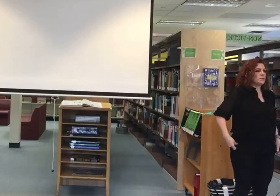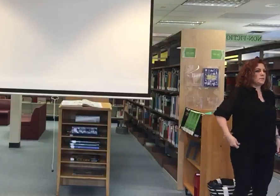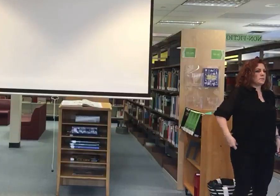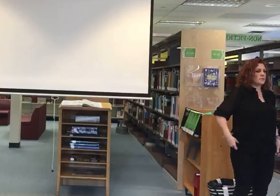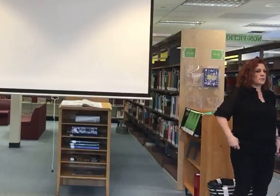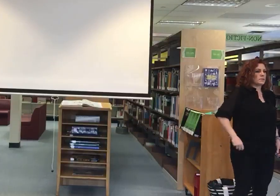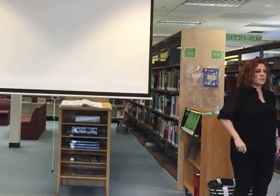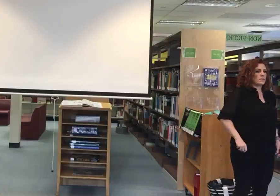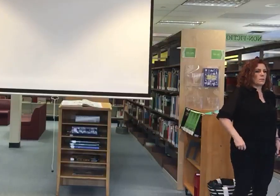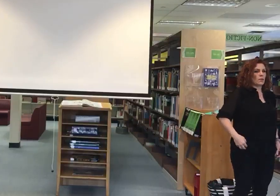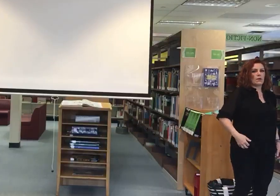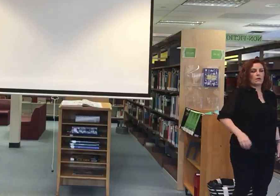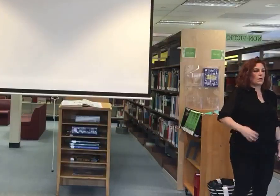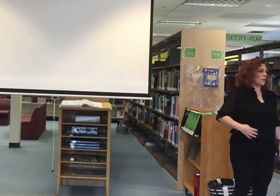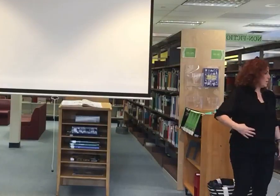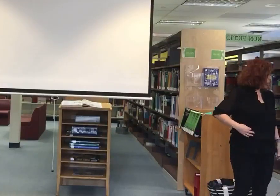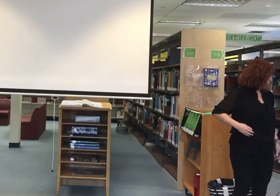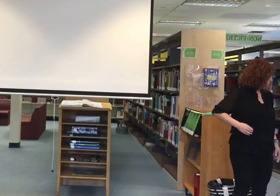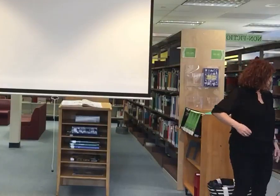Yeah.